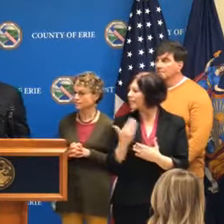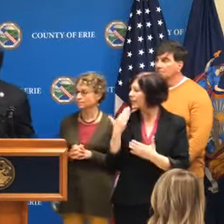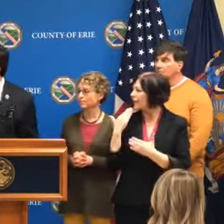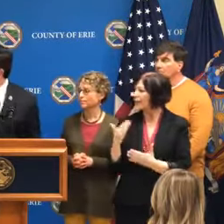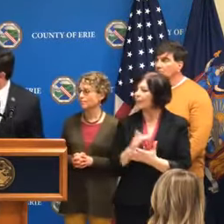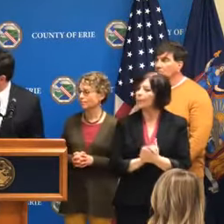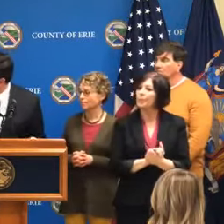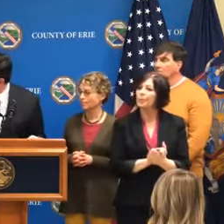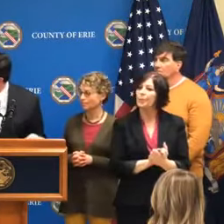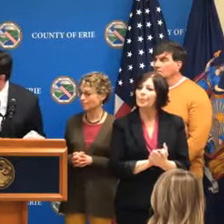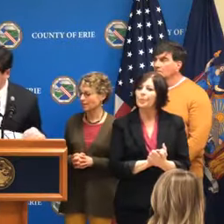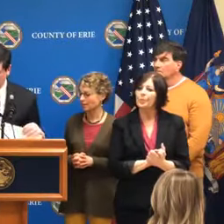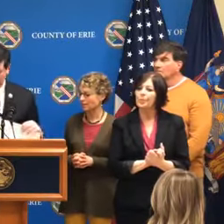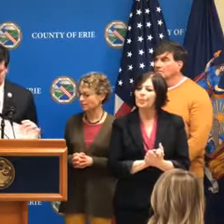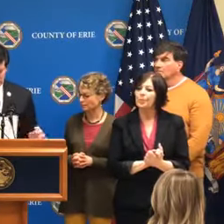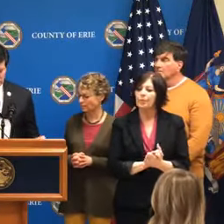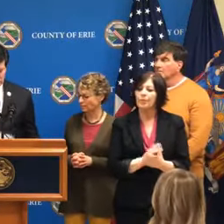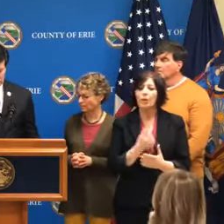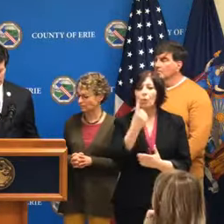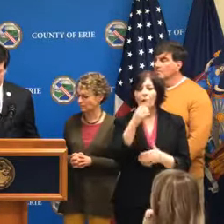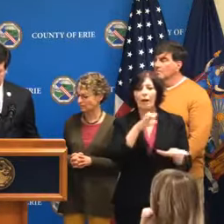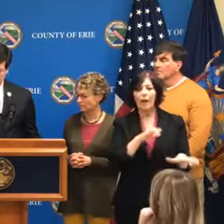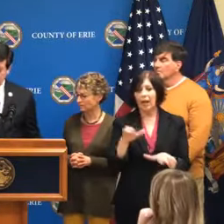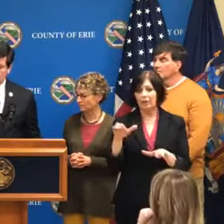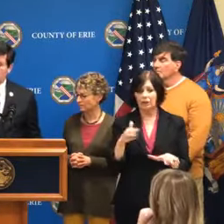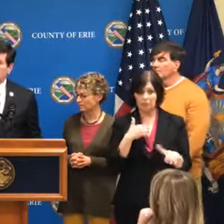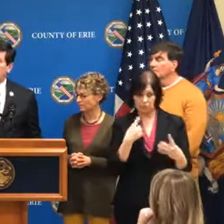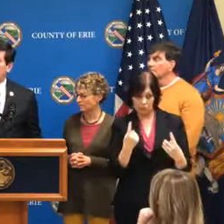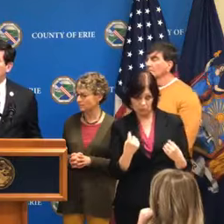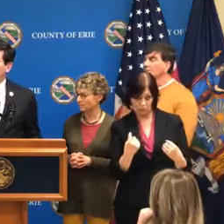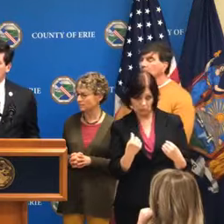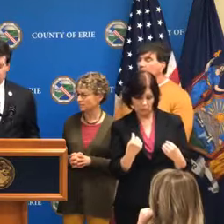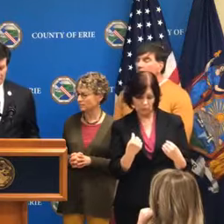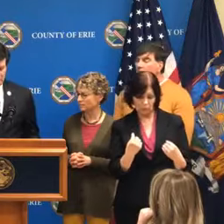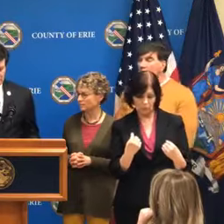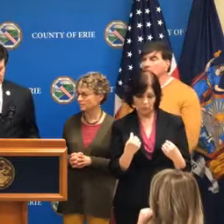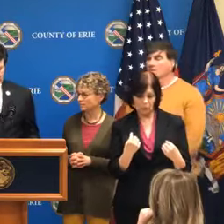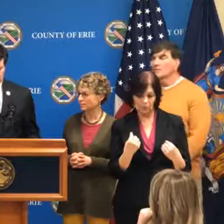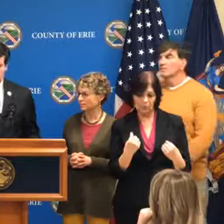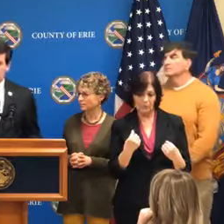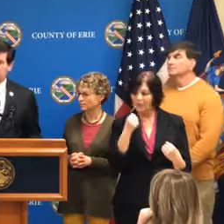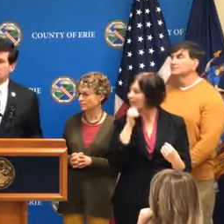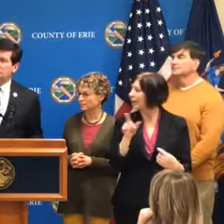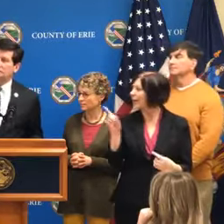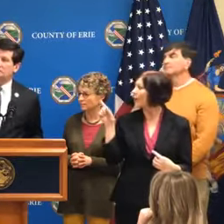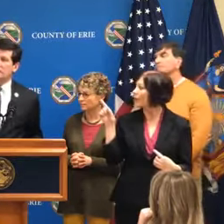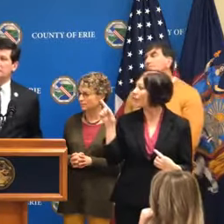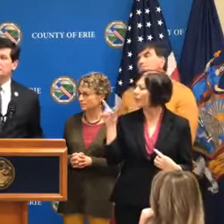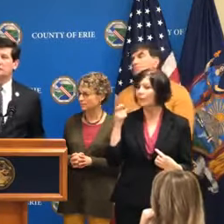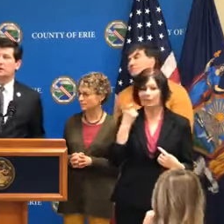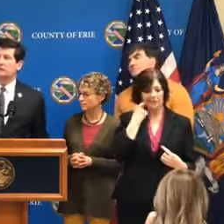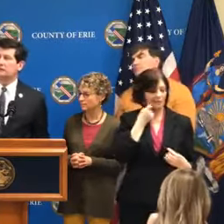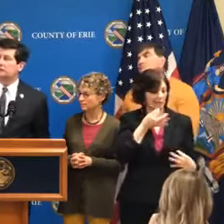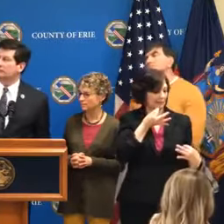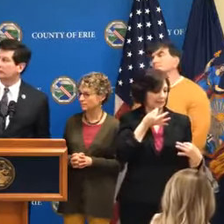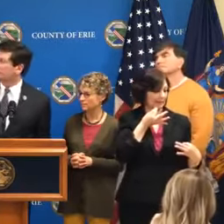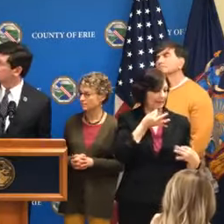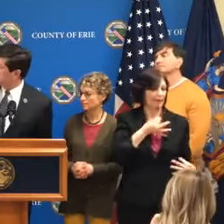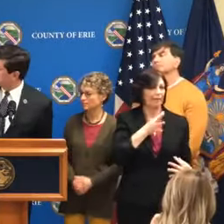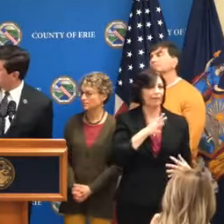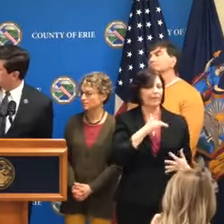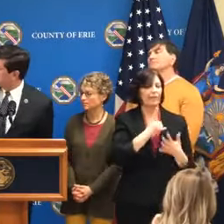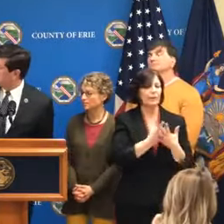Doc. One action that we are taking that is not even on the screen because it was decided about